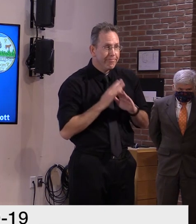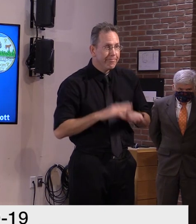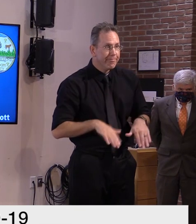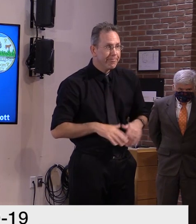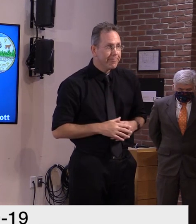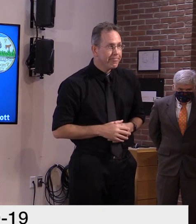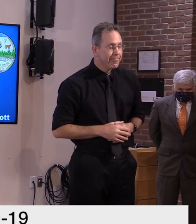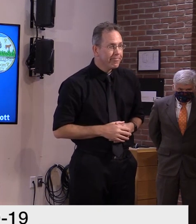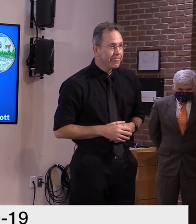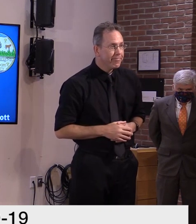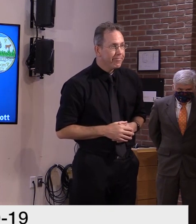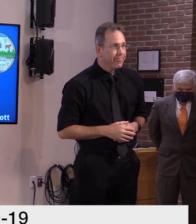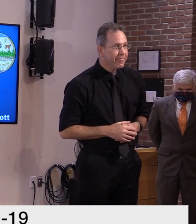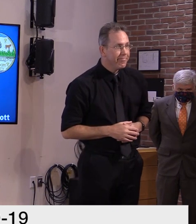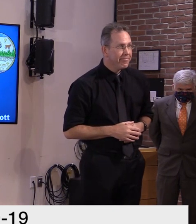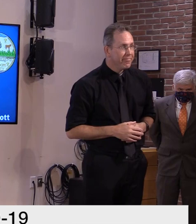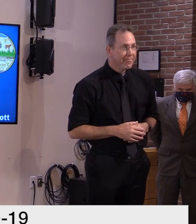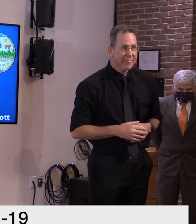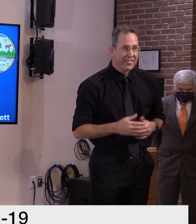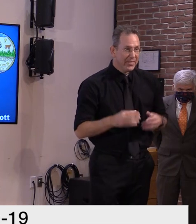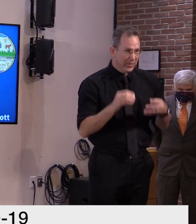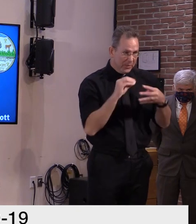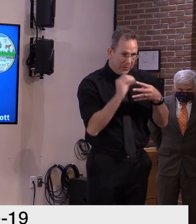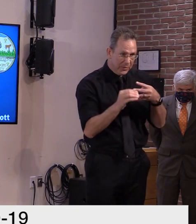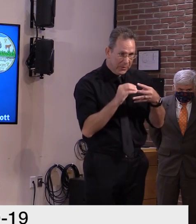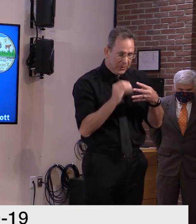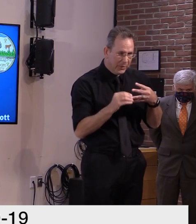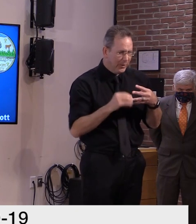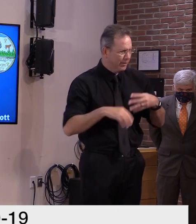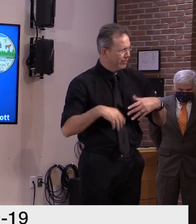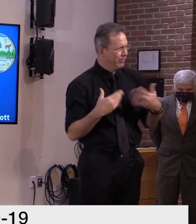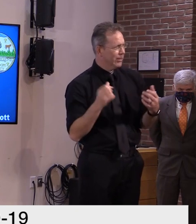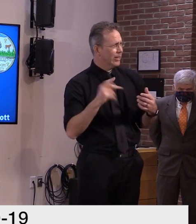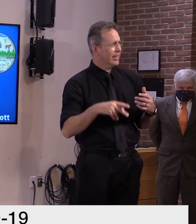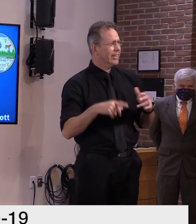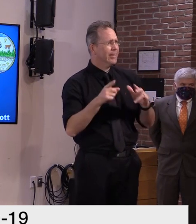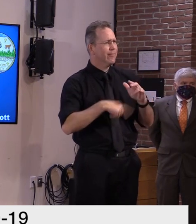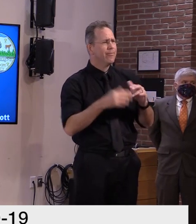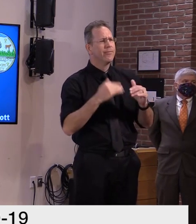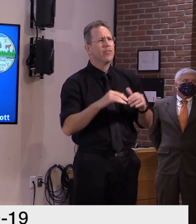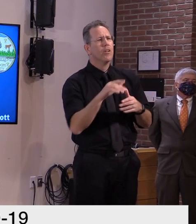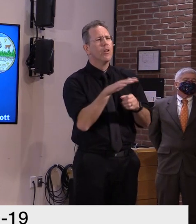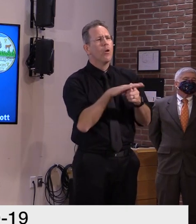Wondering if anybody's here. Dana, Local